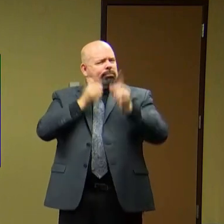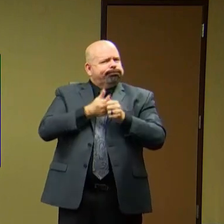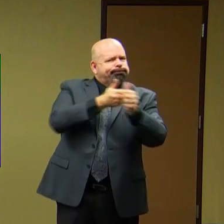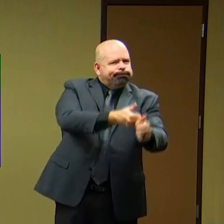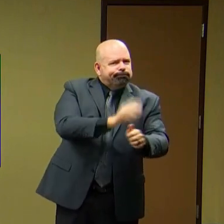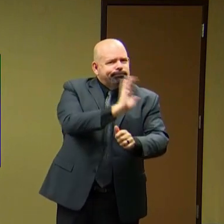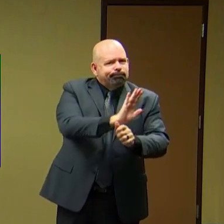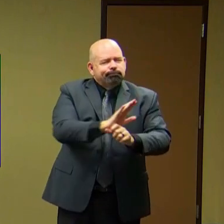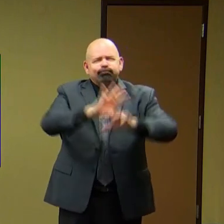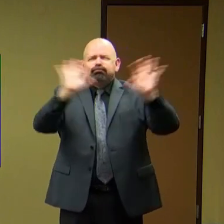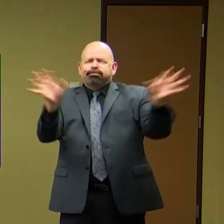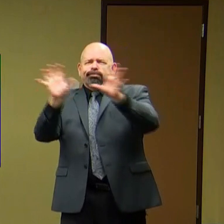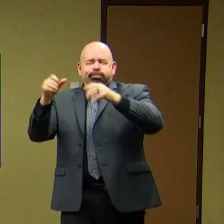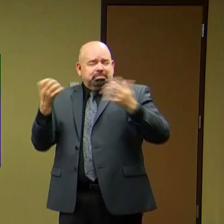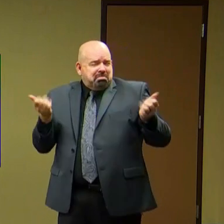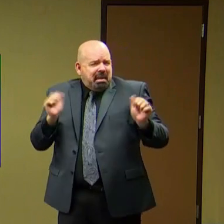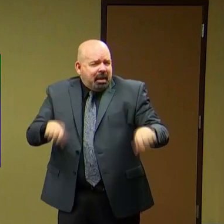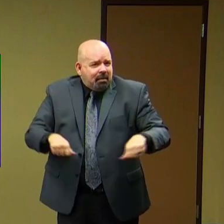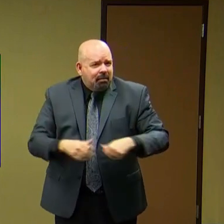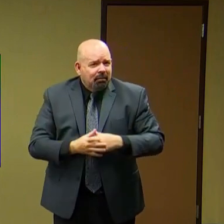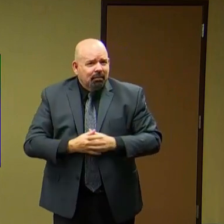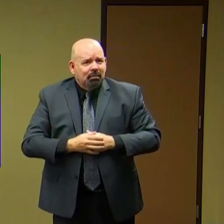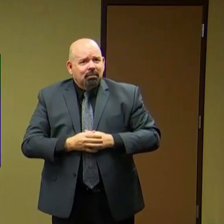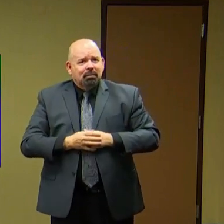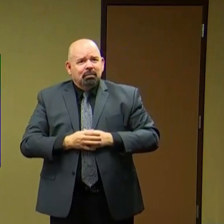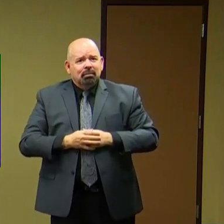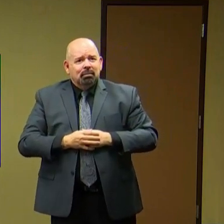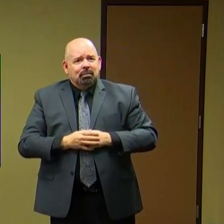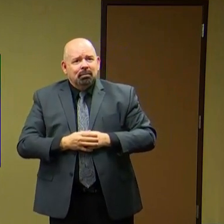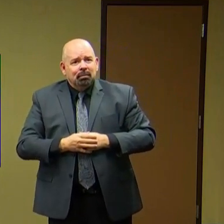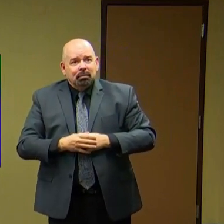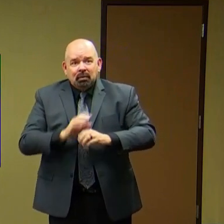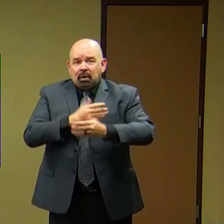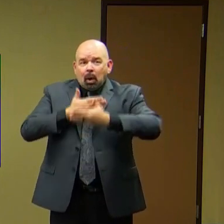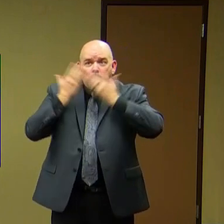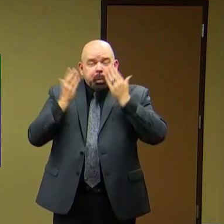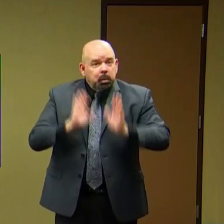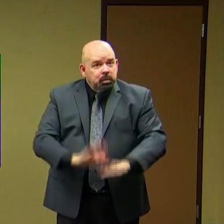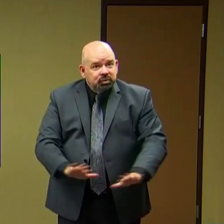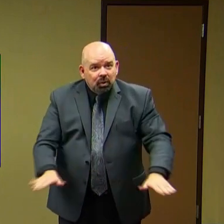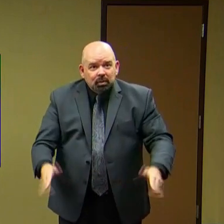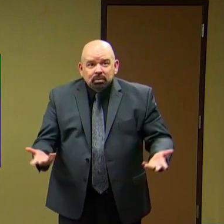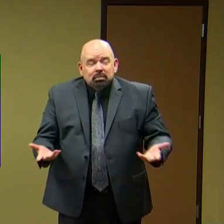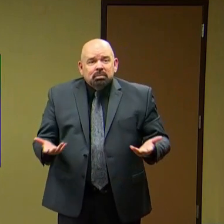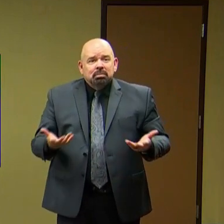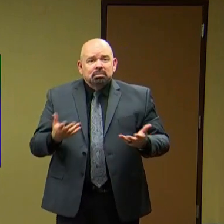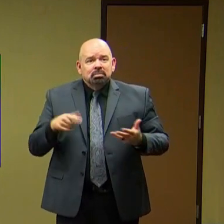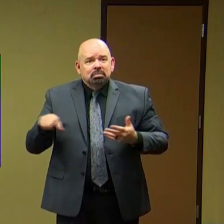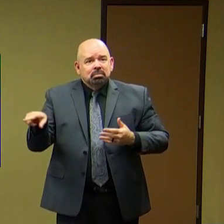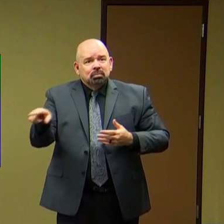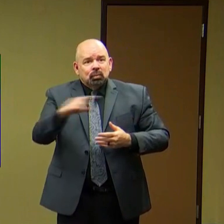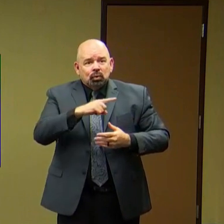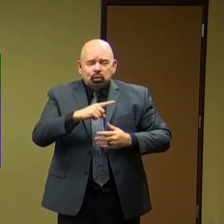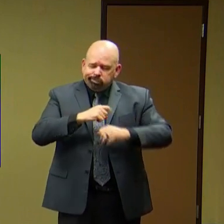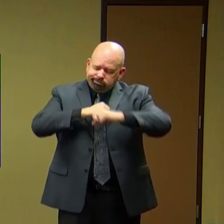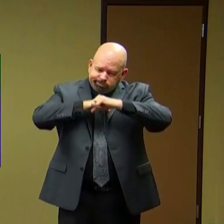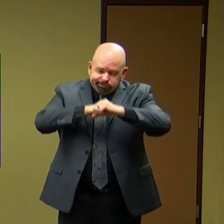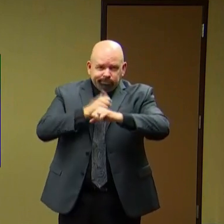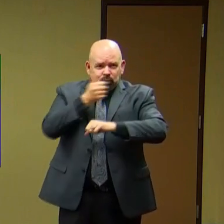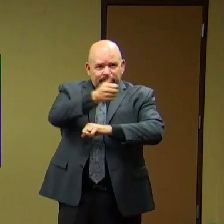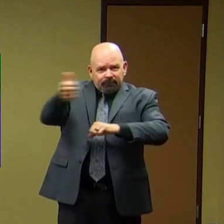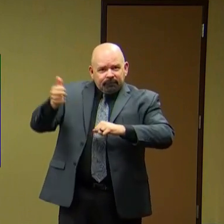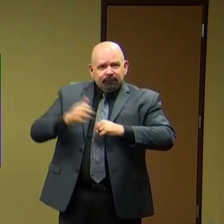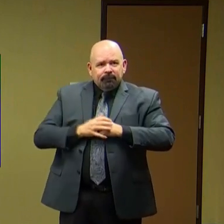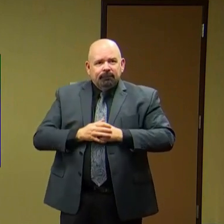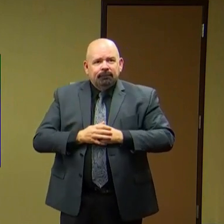And by the way, if you don't have small kids, the best thing to do for Halloween for you to protect yourself from COVID and